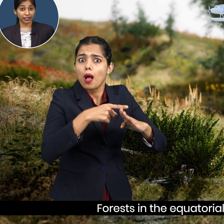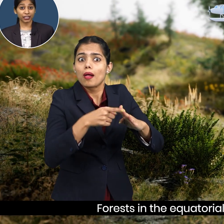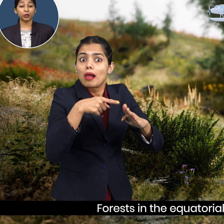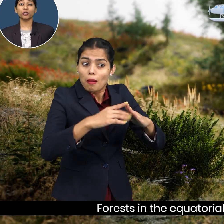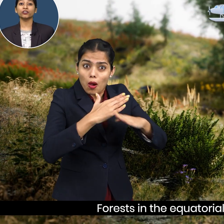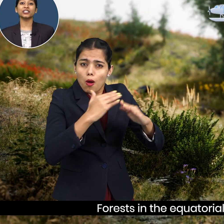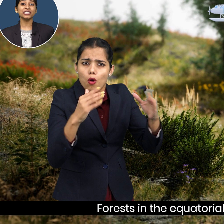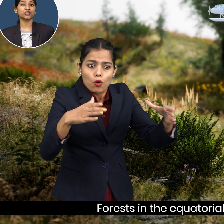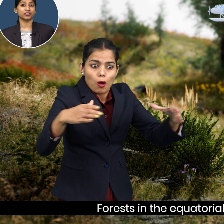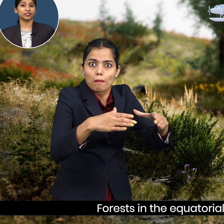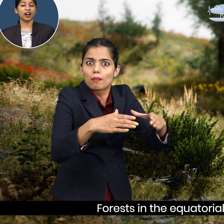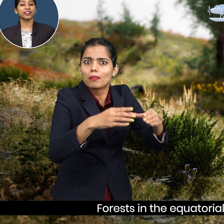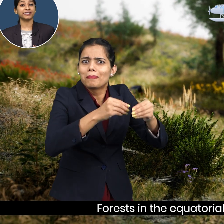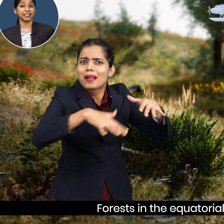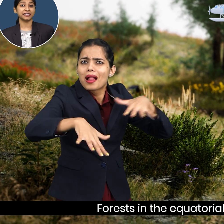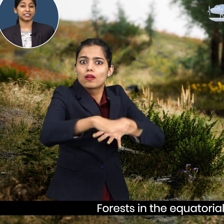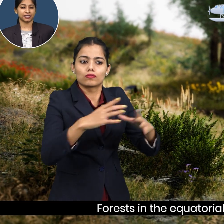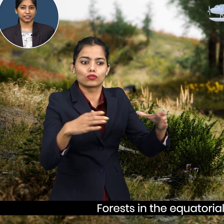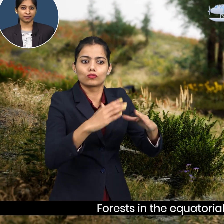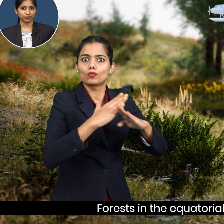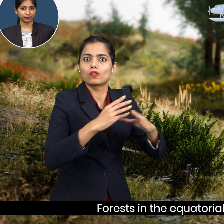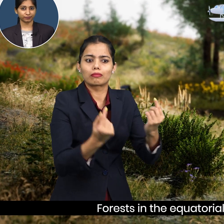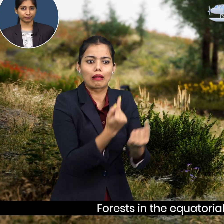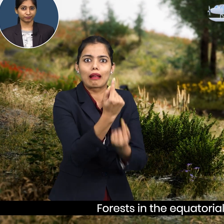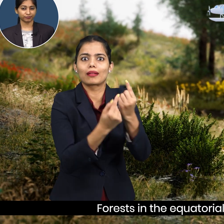Forests in the equatorial region are dense.